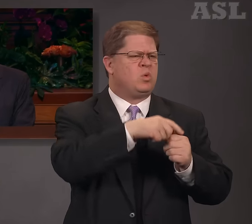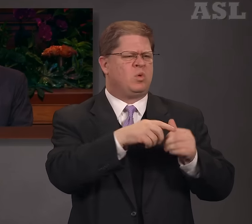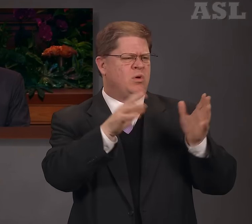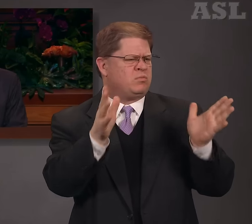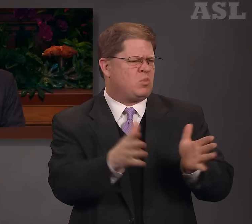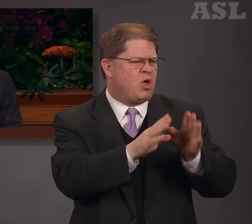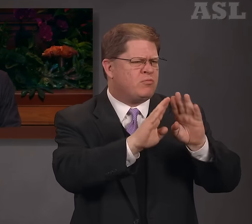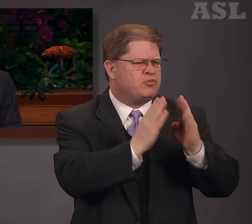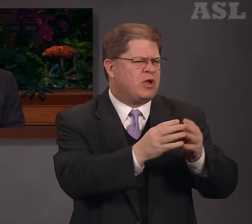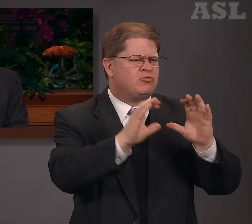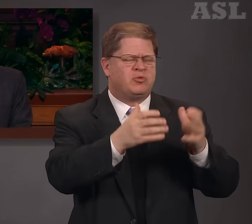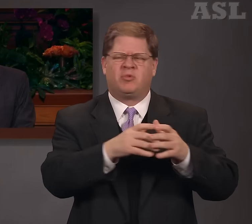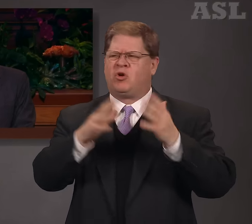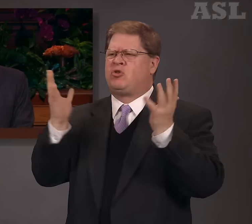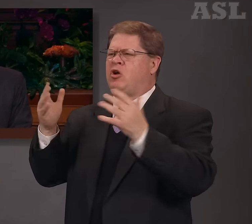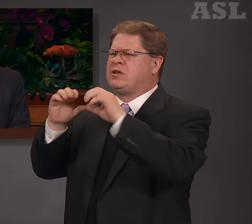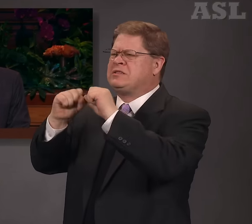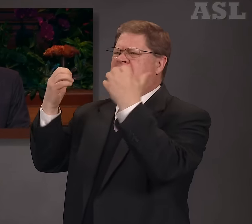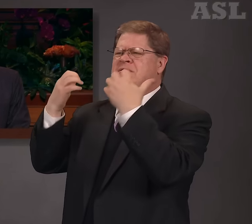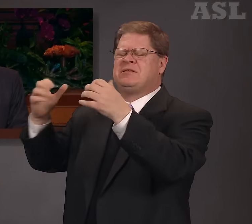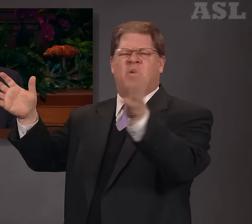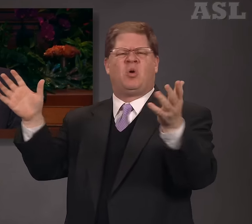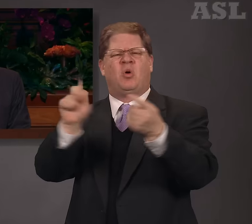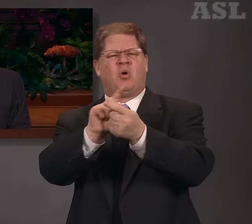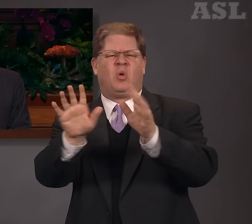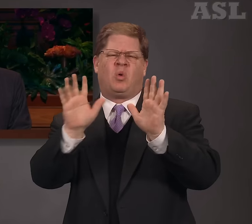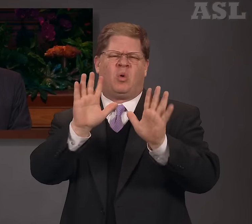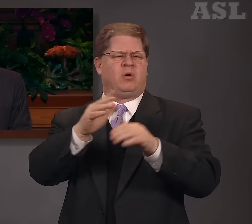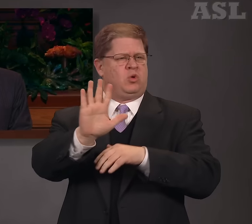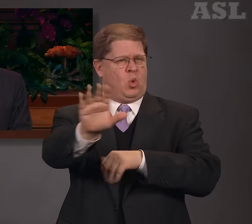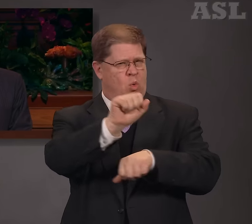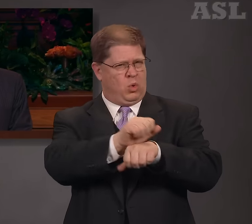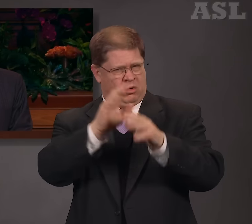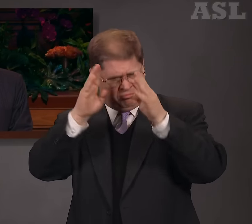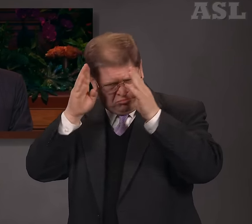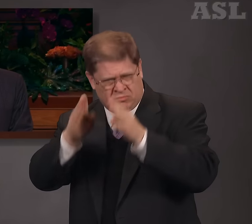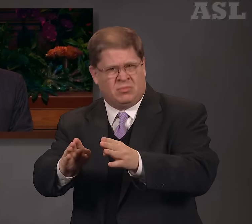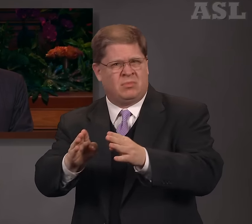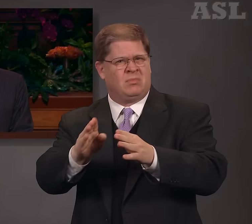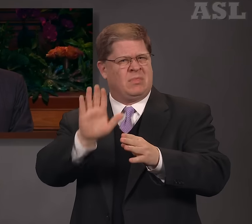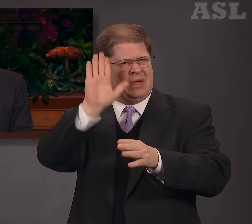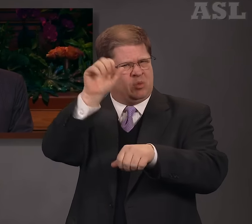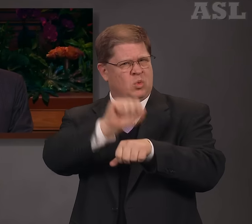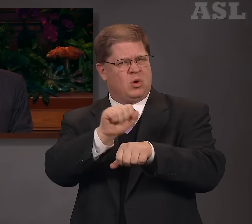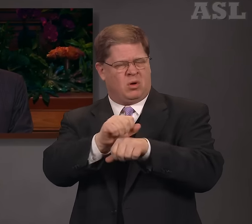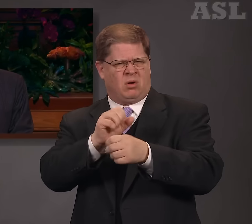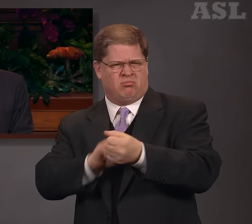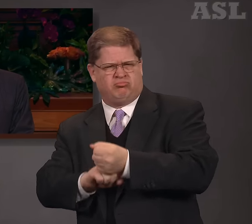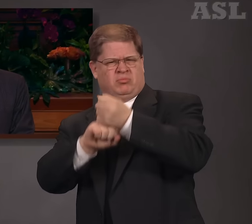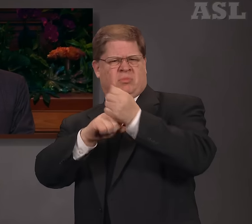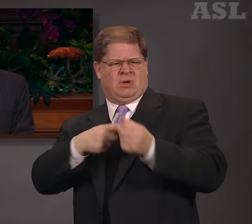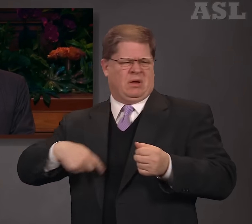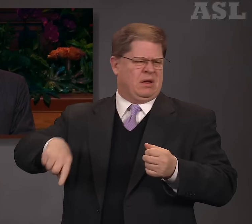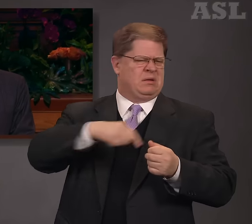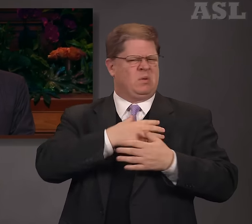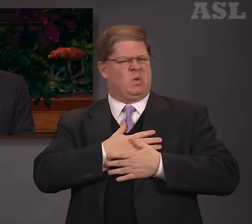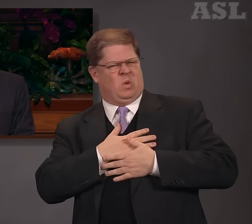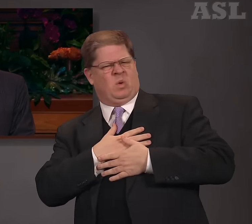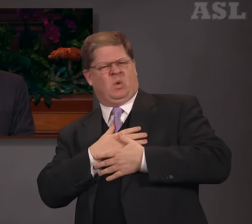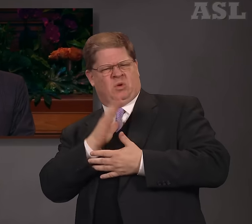small. Your devotion to the work of the Lord buoys us up and stands as a testimony to the gospel of Jesus